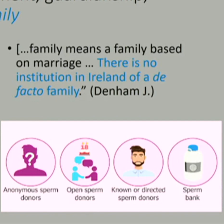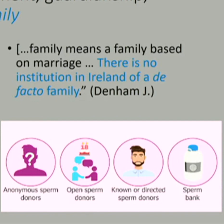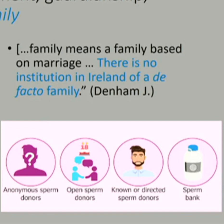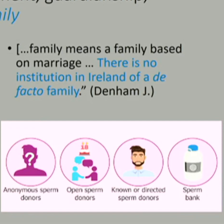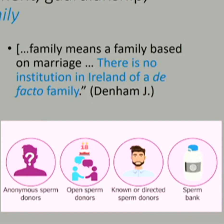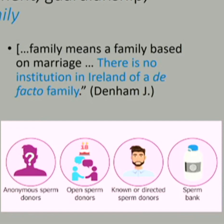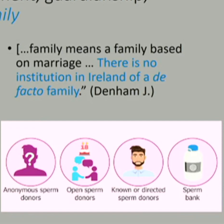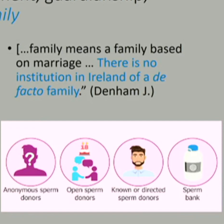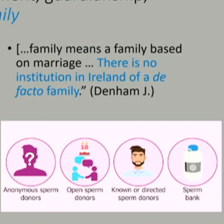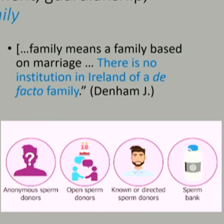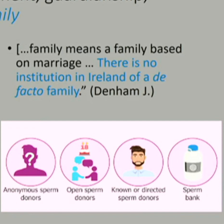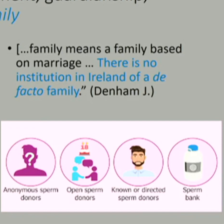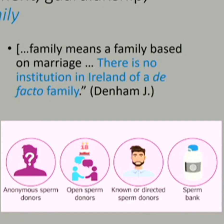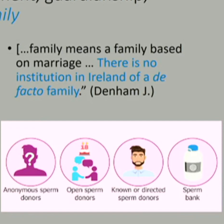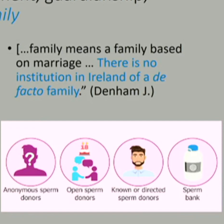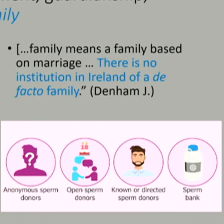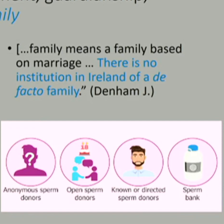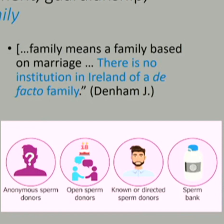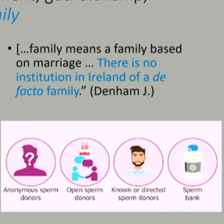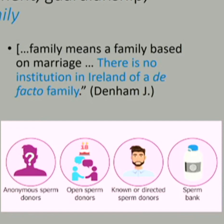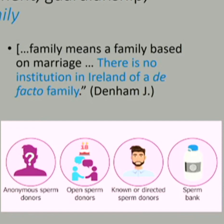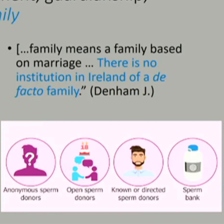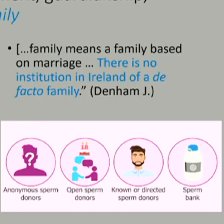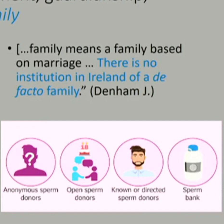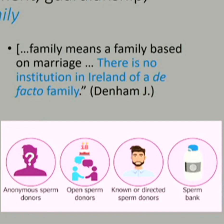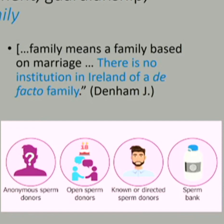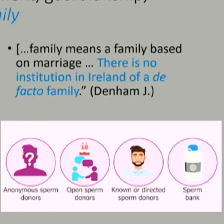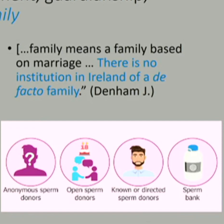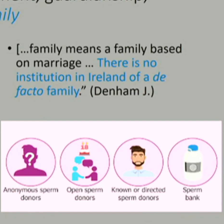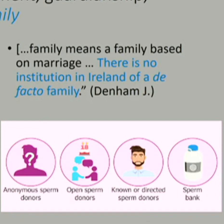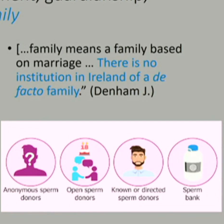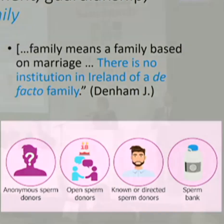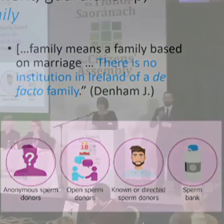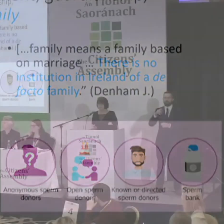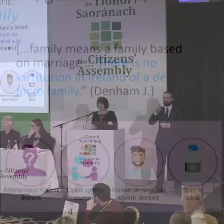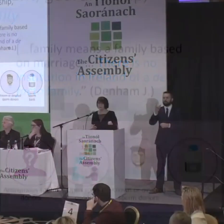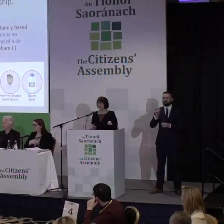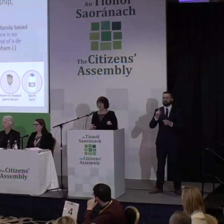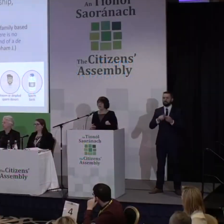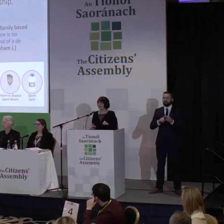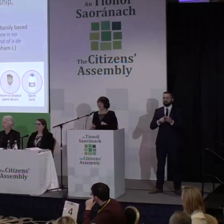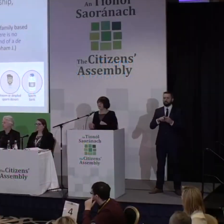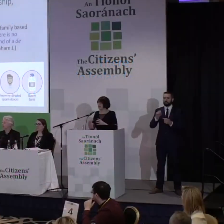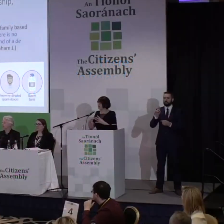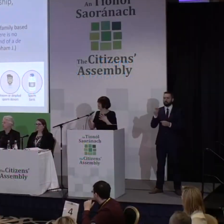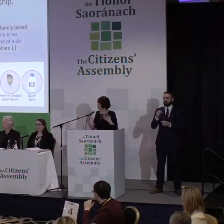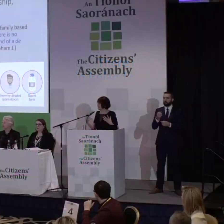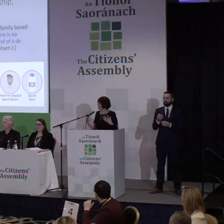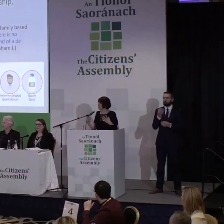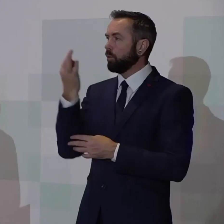it raised the question of surrogacy arrangements, the position of a sperm donor,